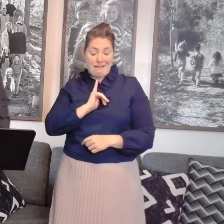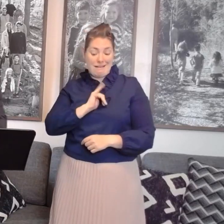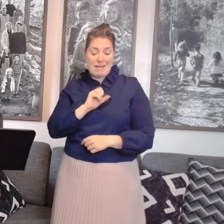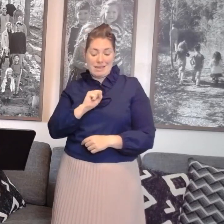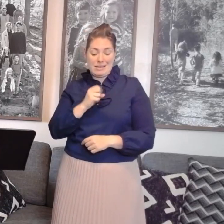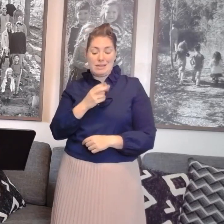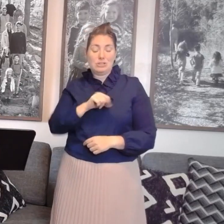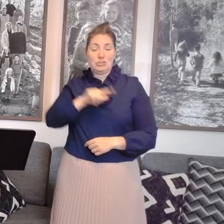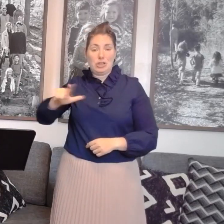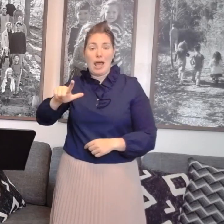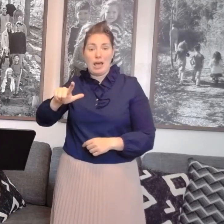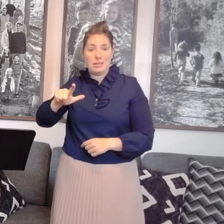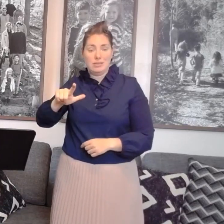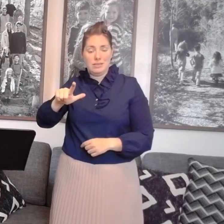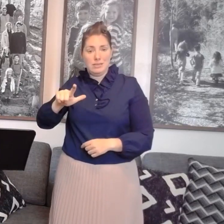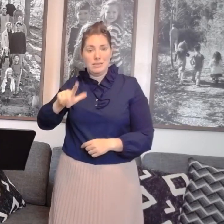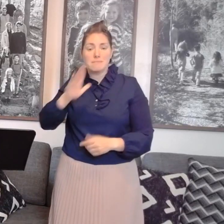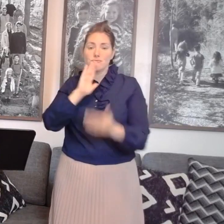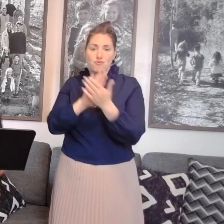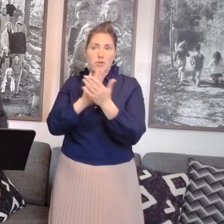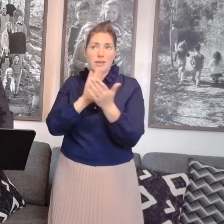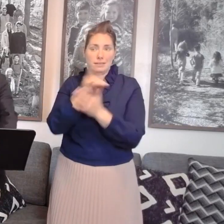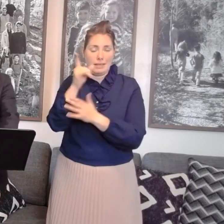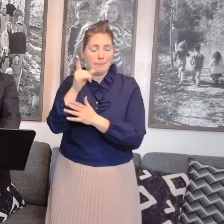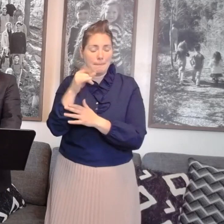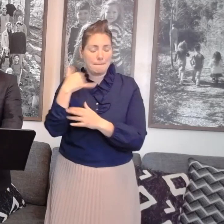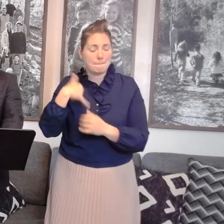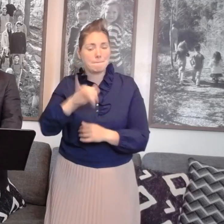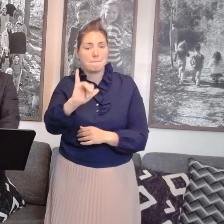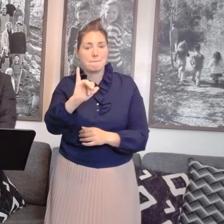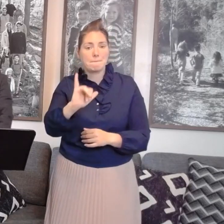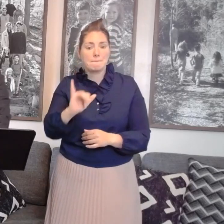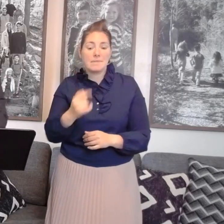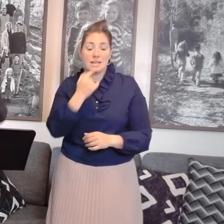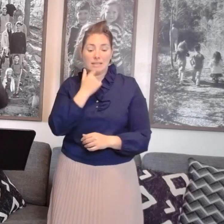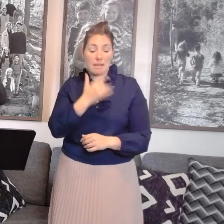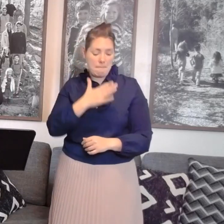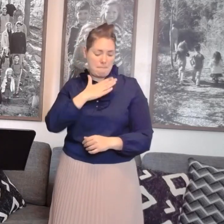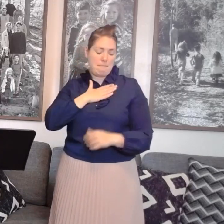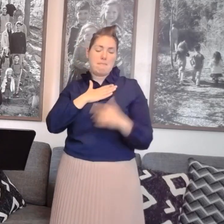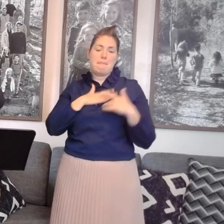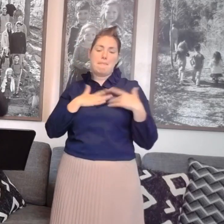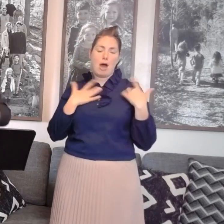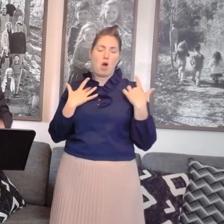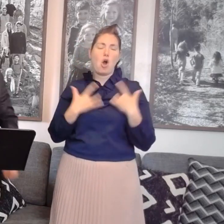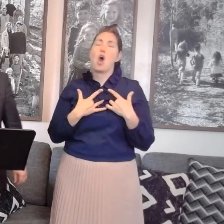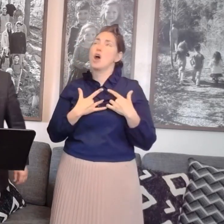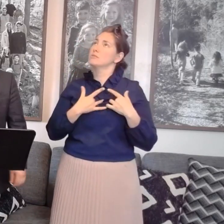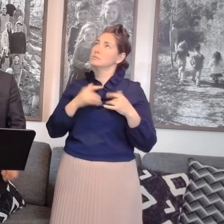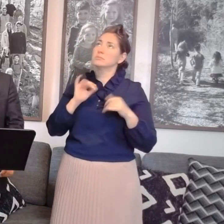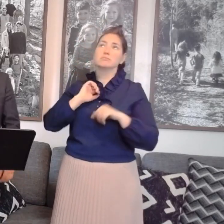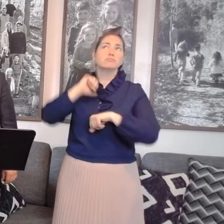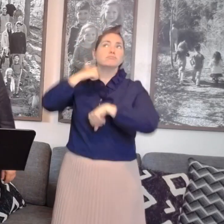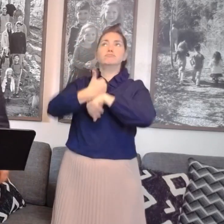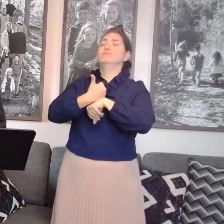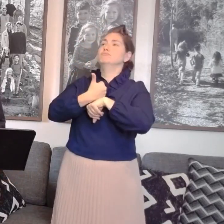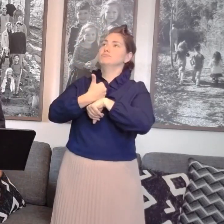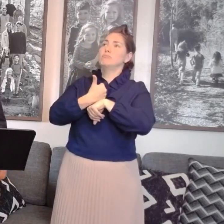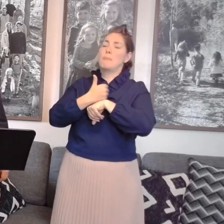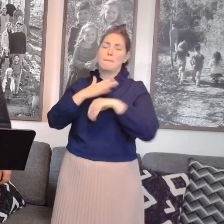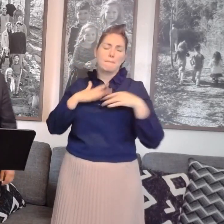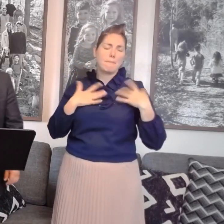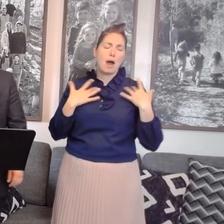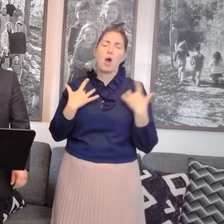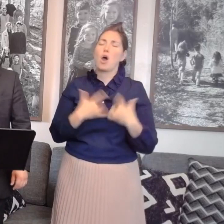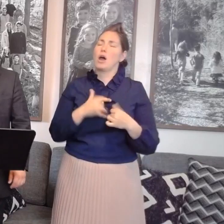I shall yet praise Him. He would say, my heart is fixed, O God. My